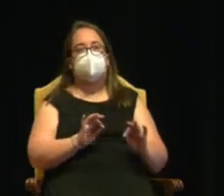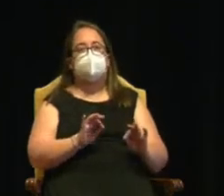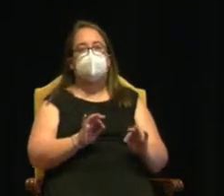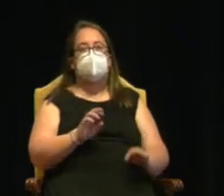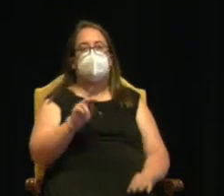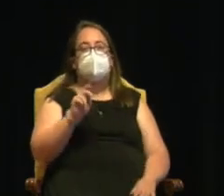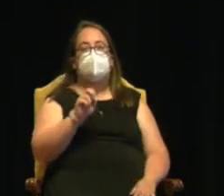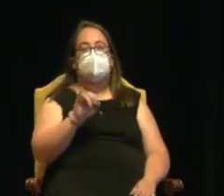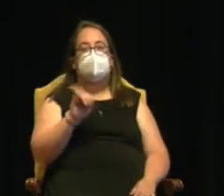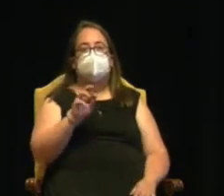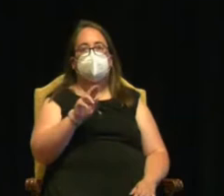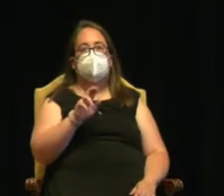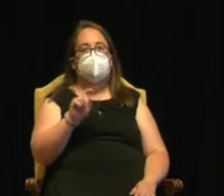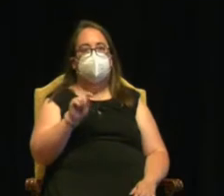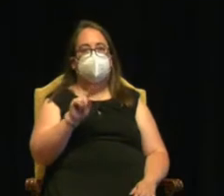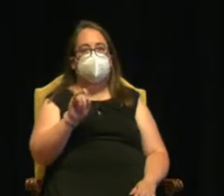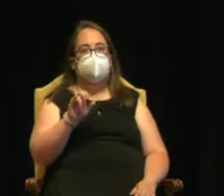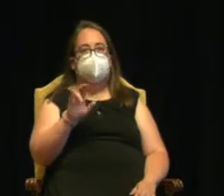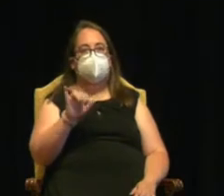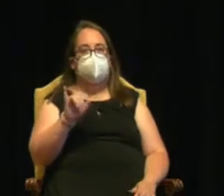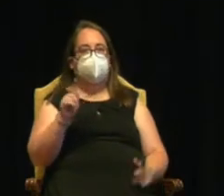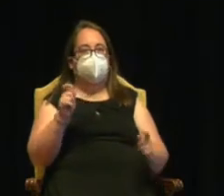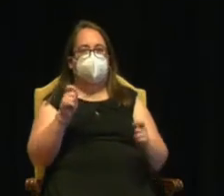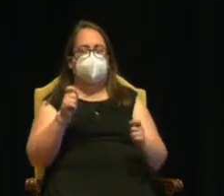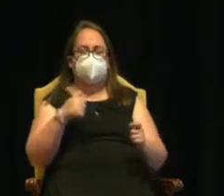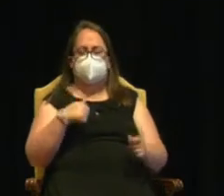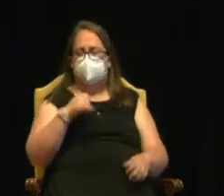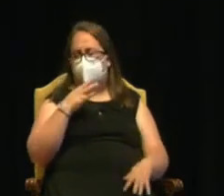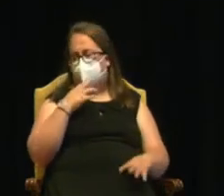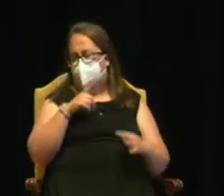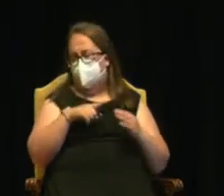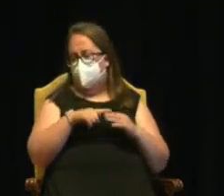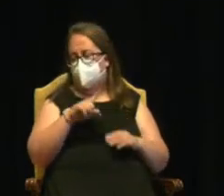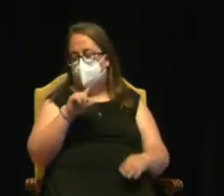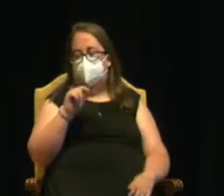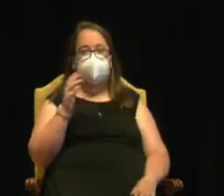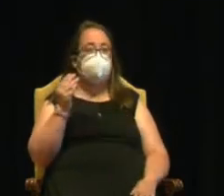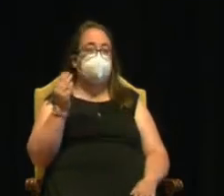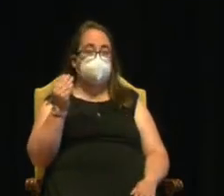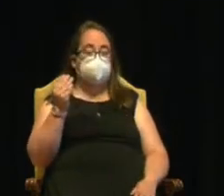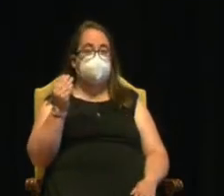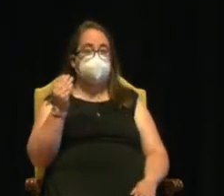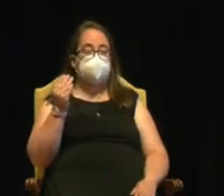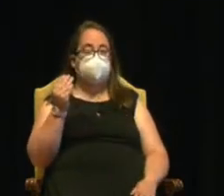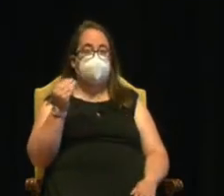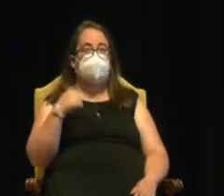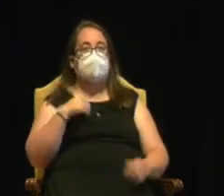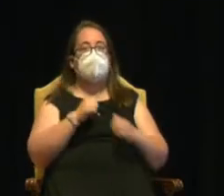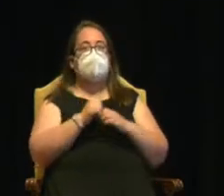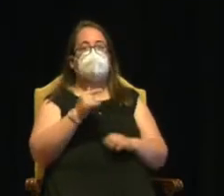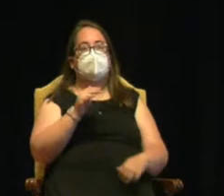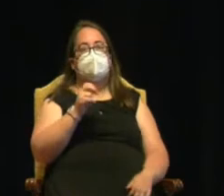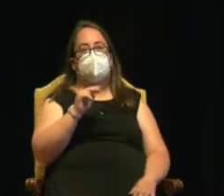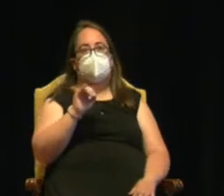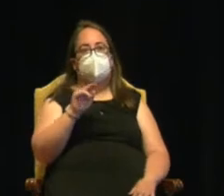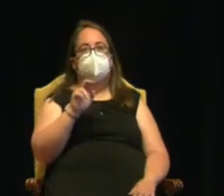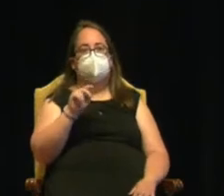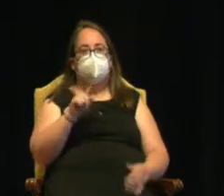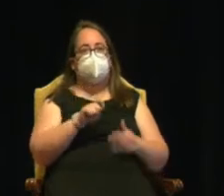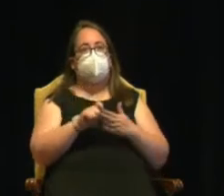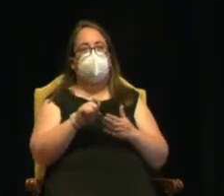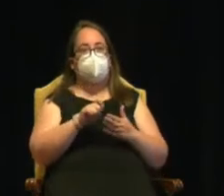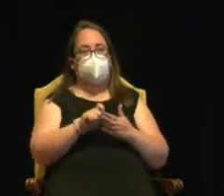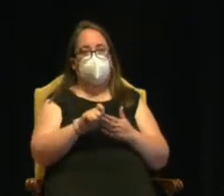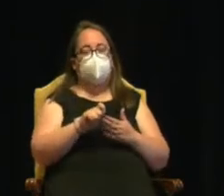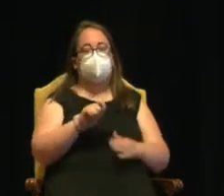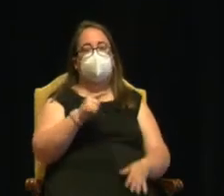Literary Festival where I did a panel, and this, we're going now back to 2014. I was with Gillian Flynn, who wrote Gone Girl, and my friend